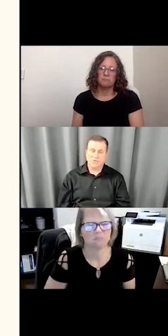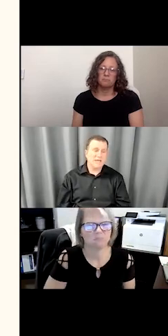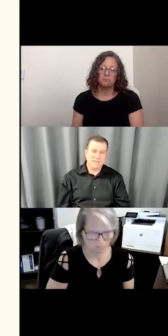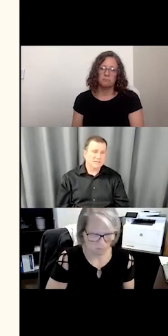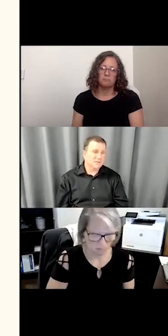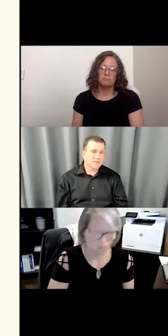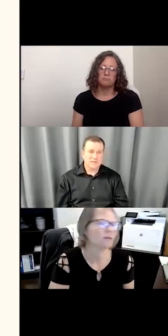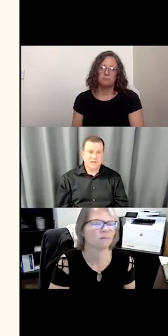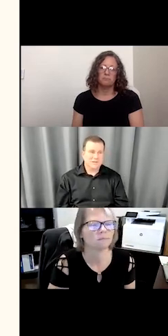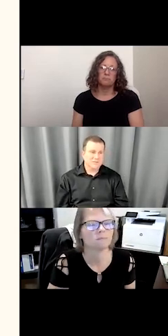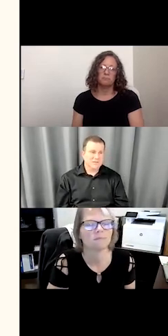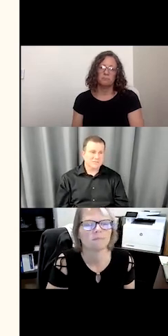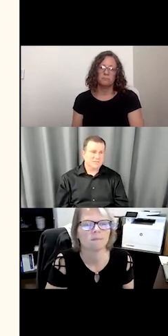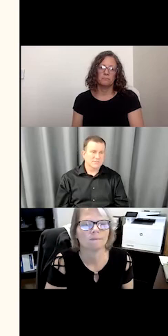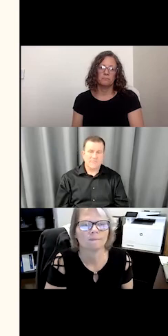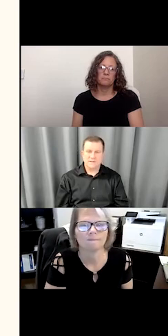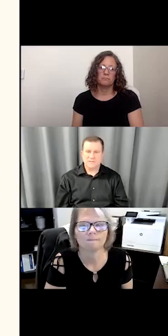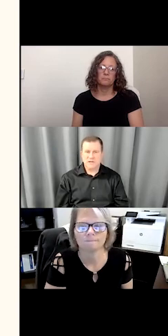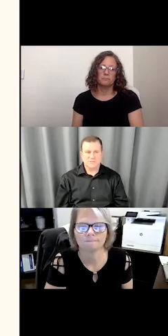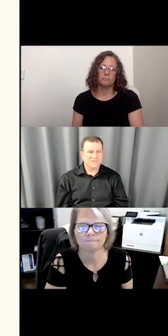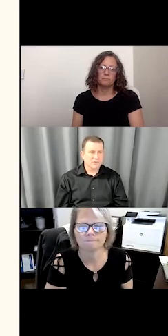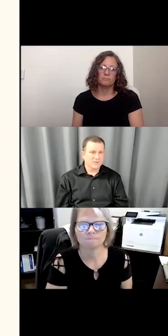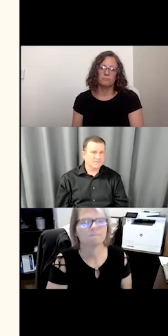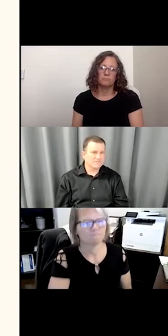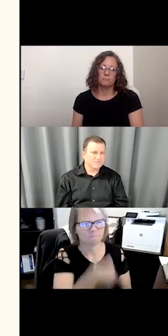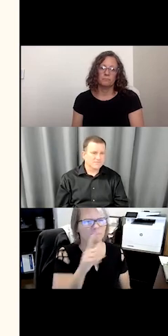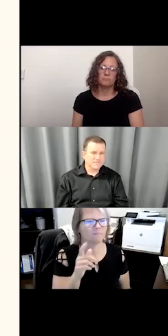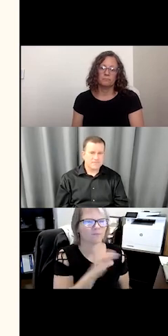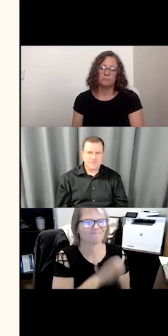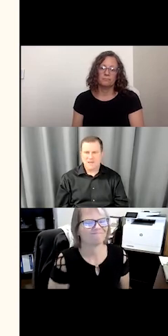it's great. And here's some options for you.